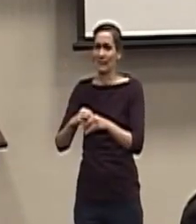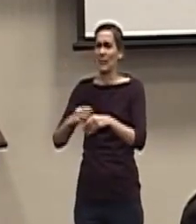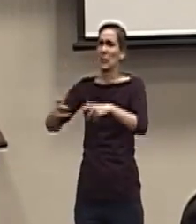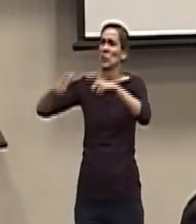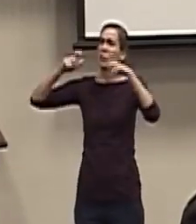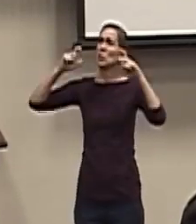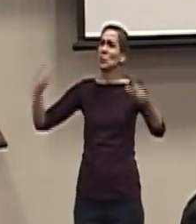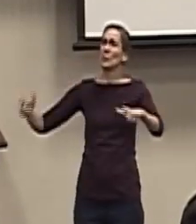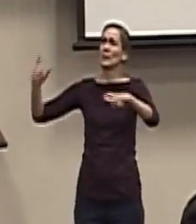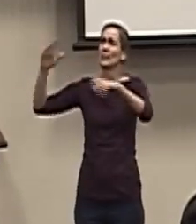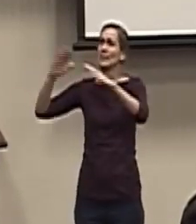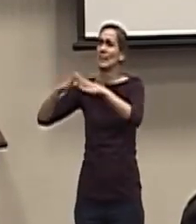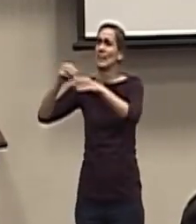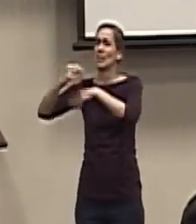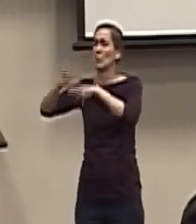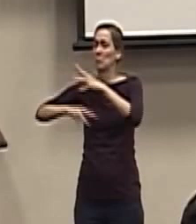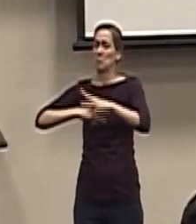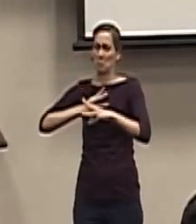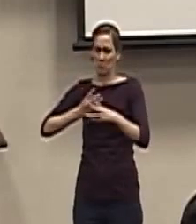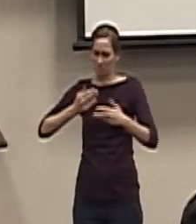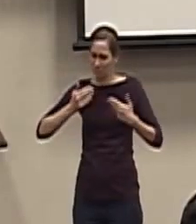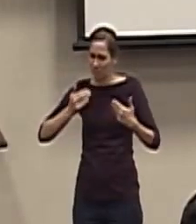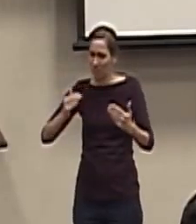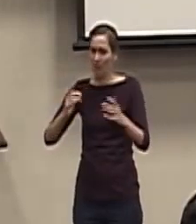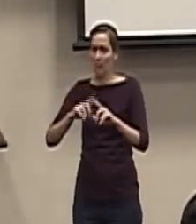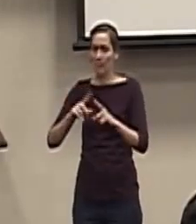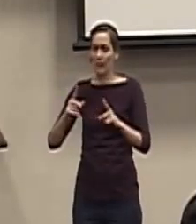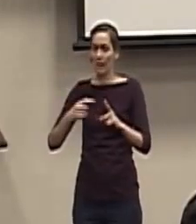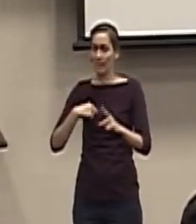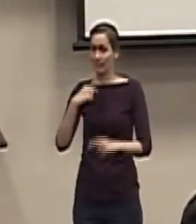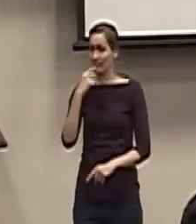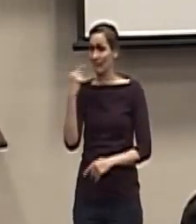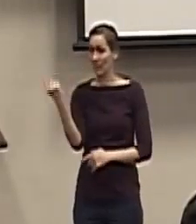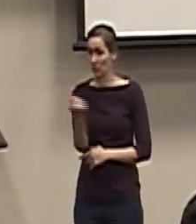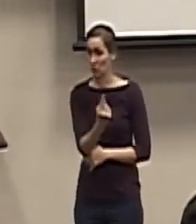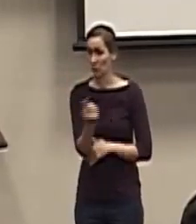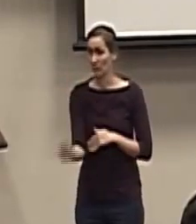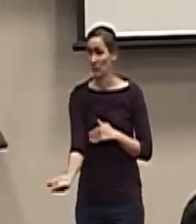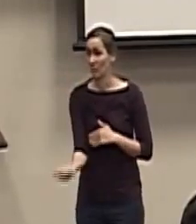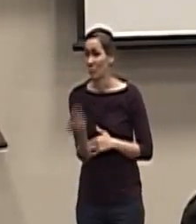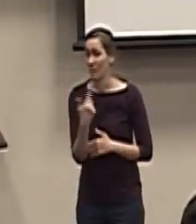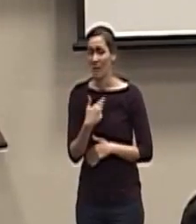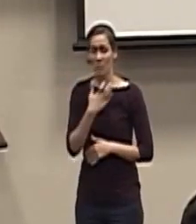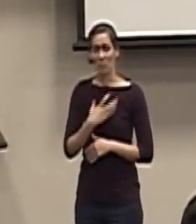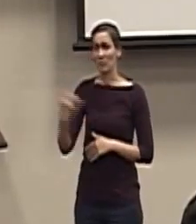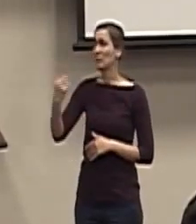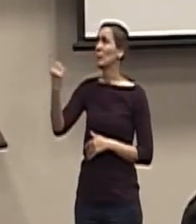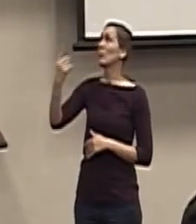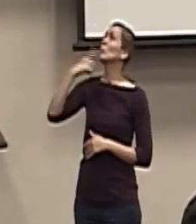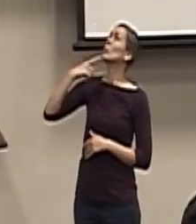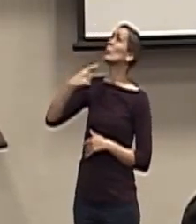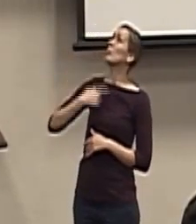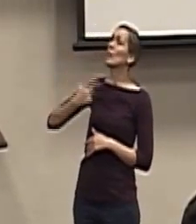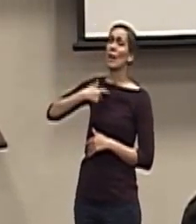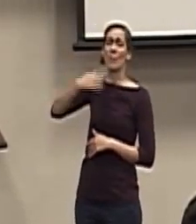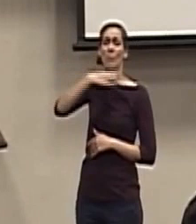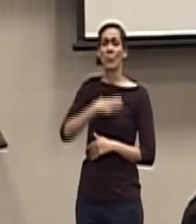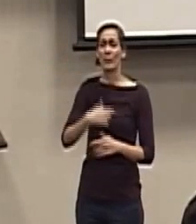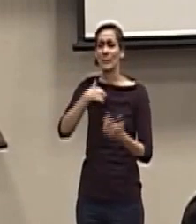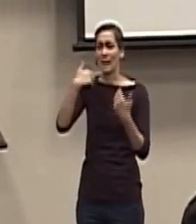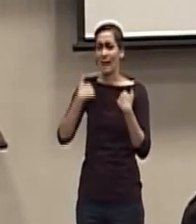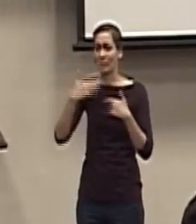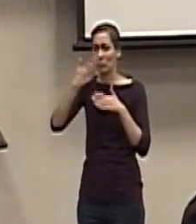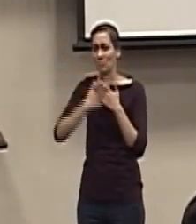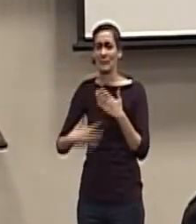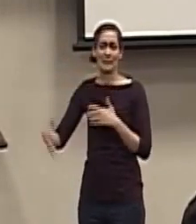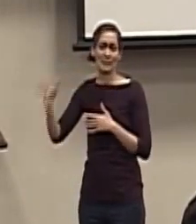cities of the world. What I'm telling you this morning, and what I wish somebody would have told me, and what I wish I would have had the humility to